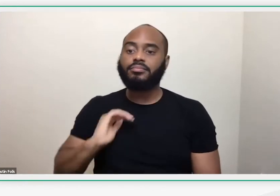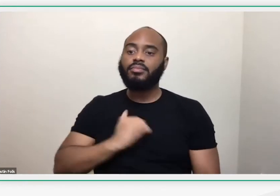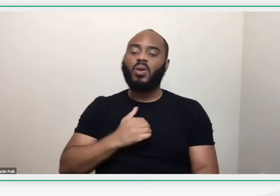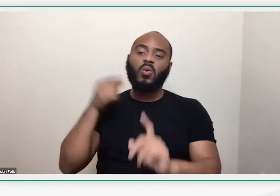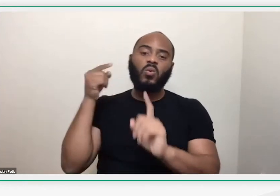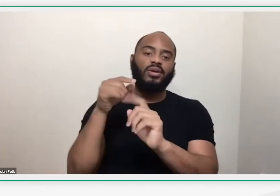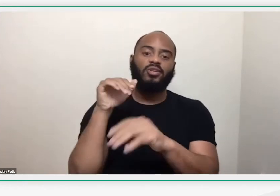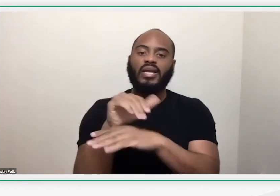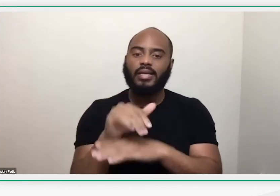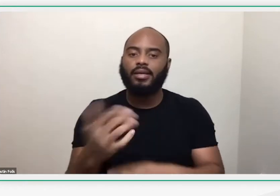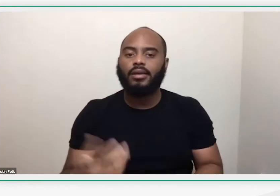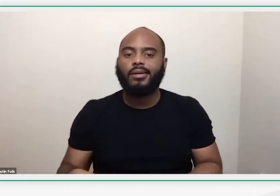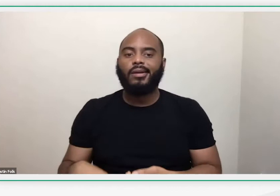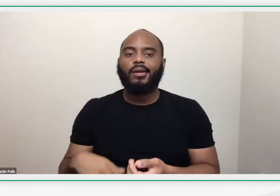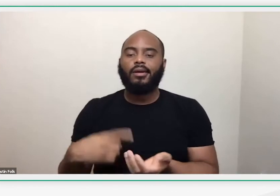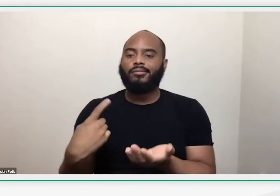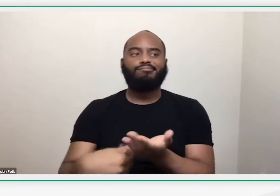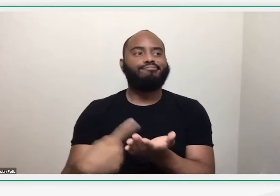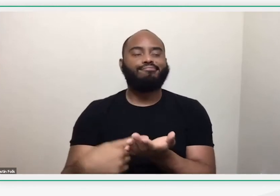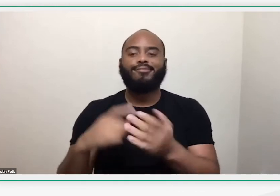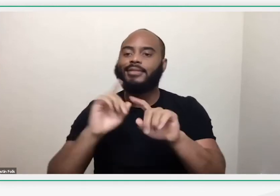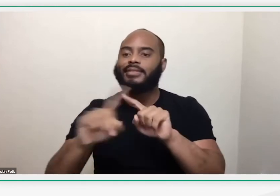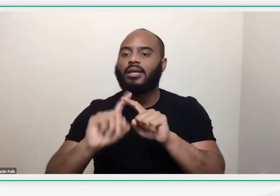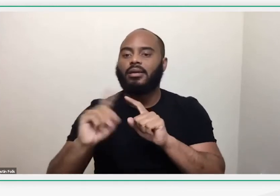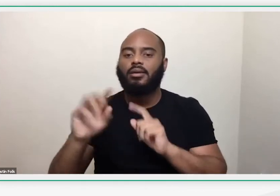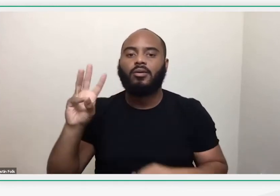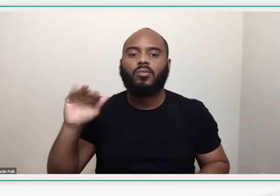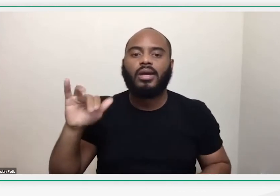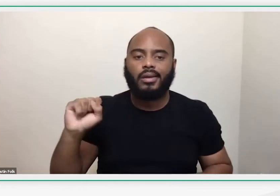notes from tonight's webinar.